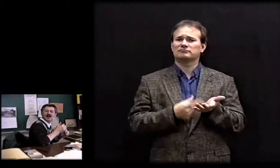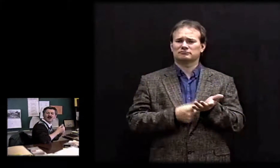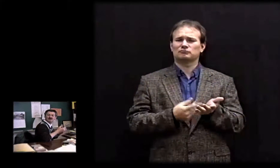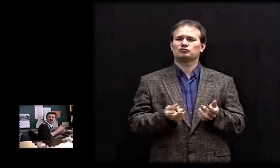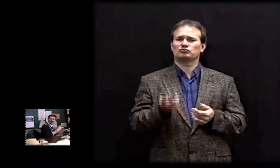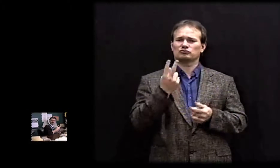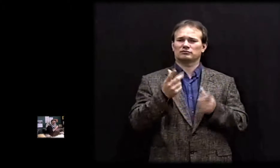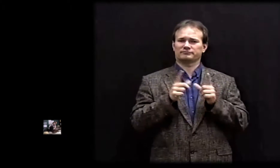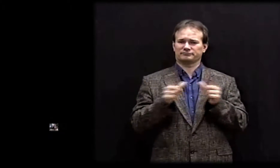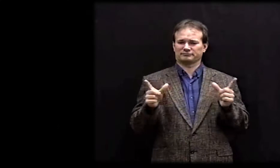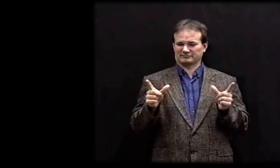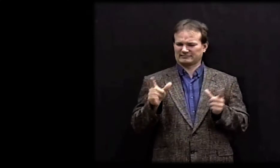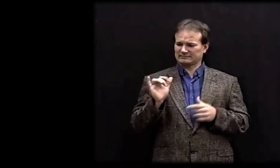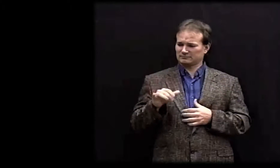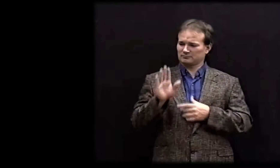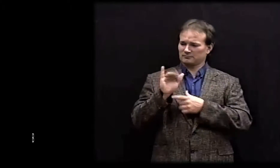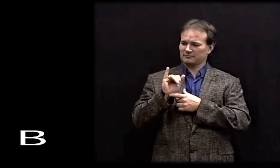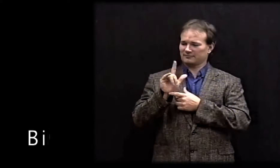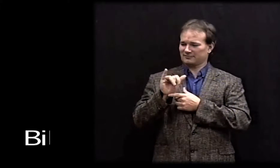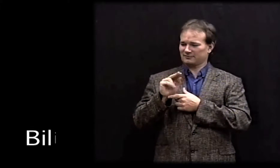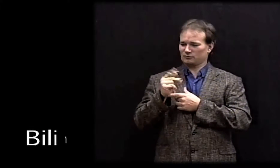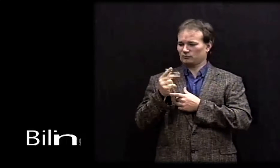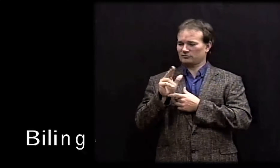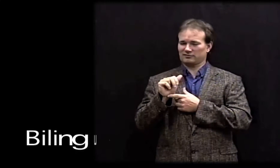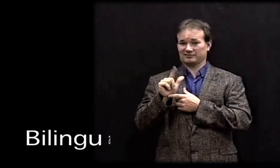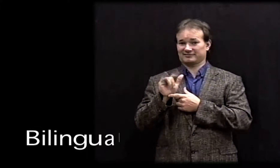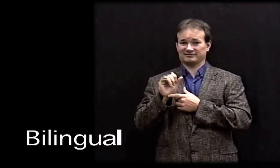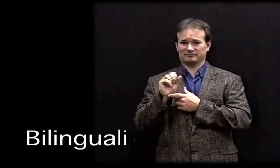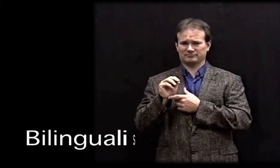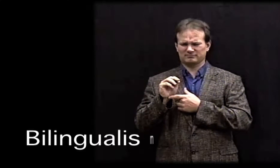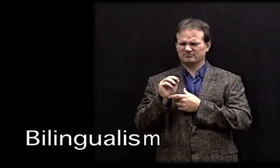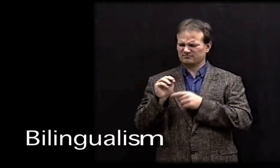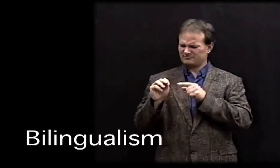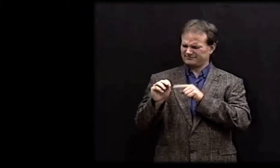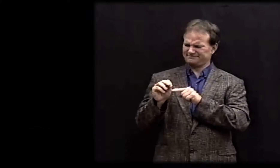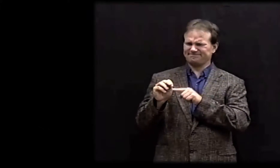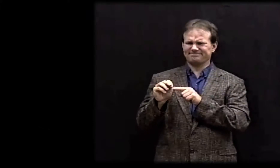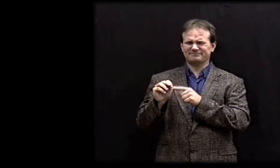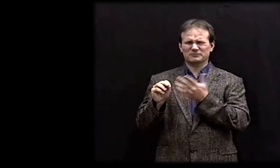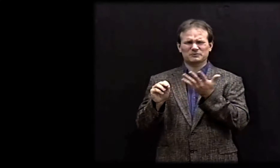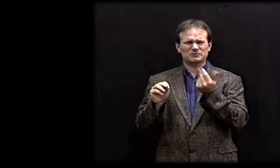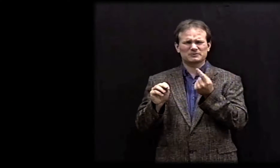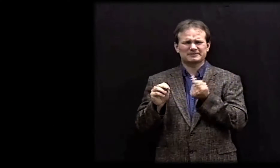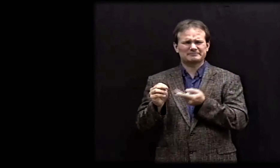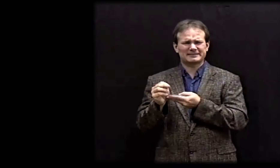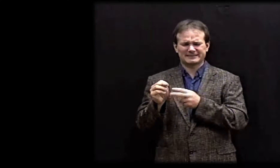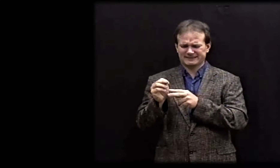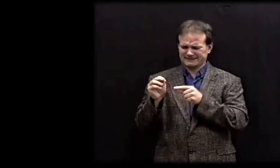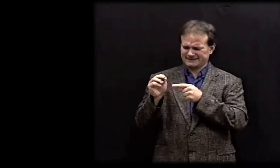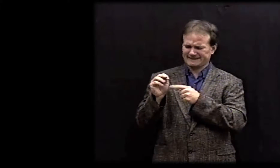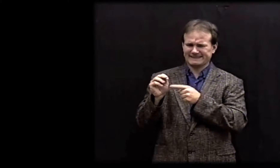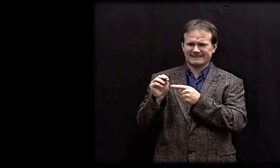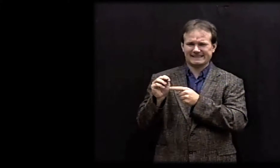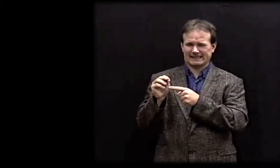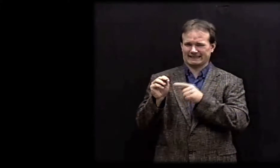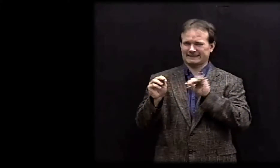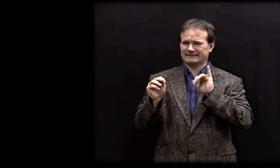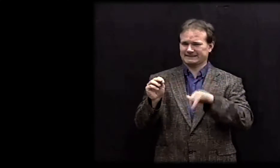ASL. Those are both examples where two languages are used, which is called bilingualism. Bilingualism is